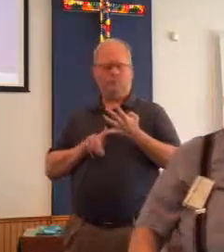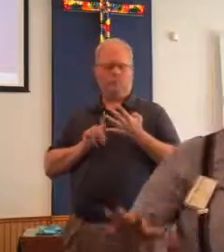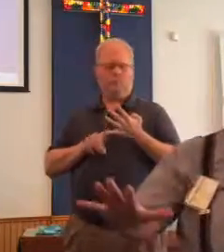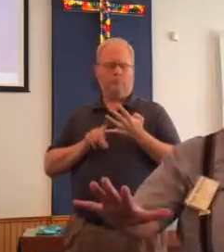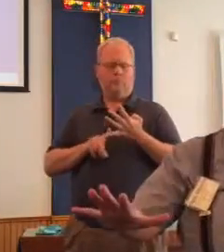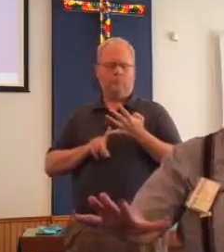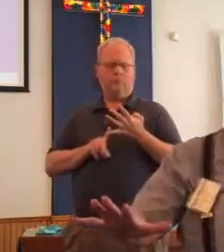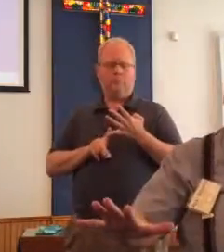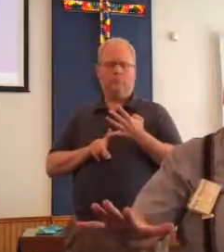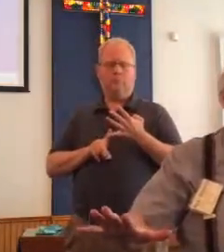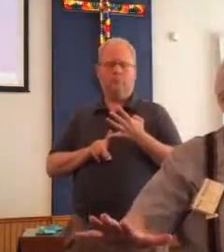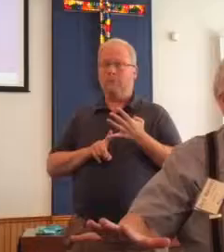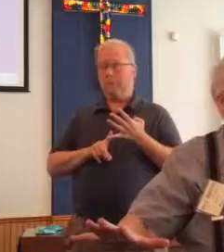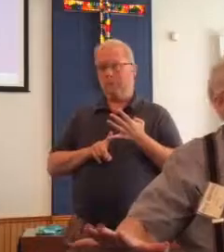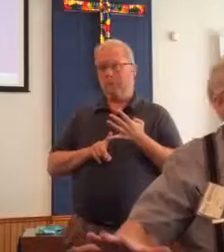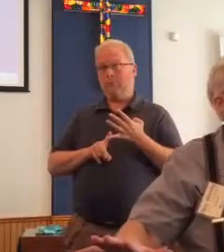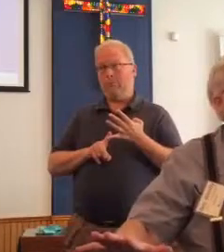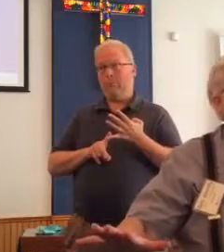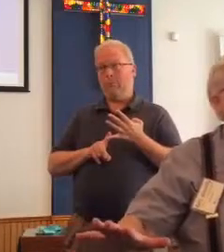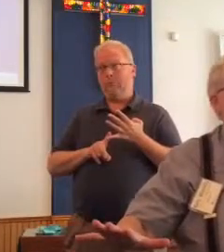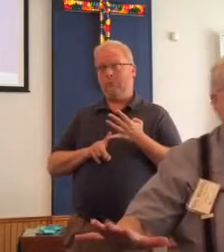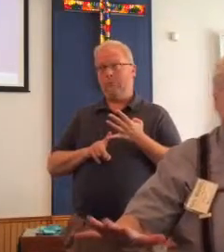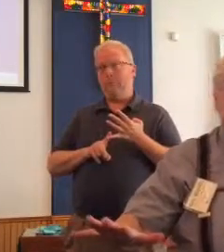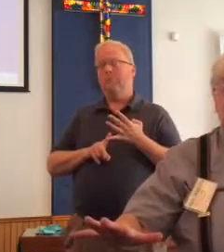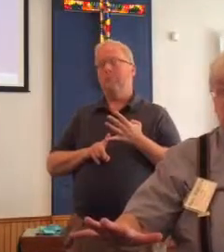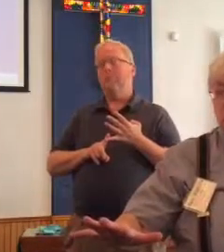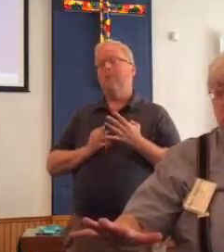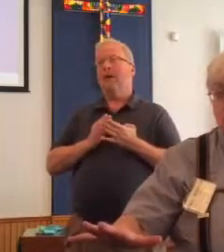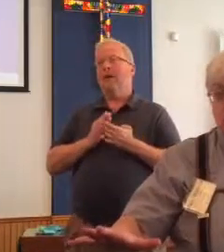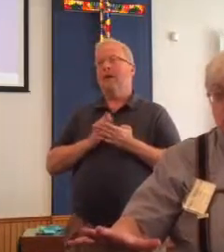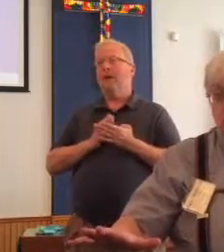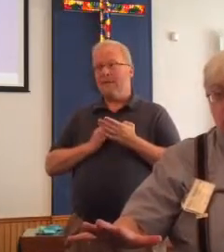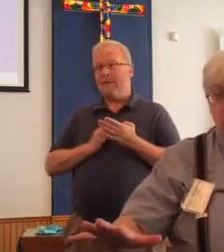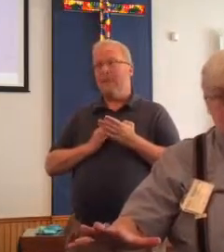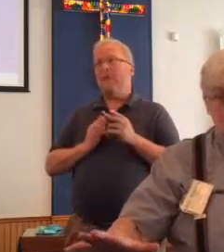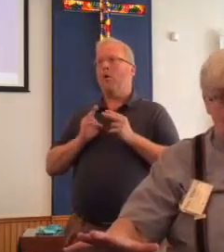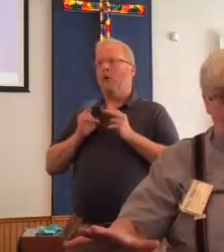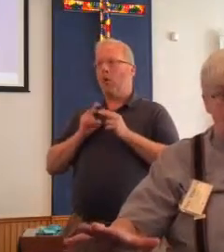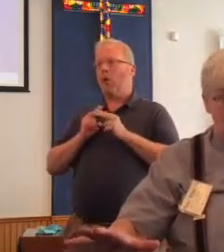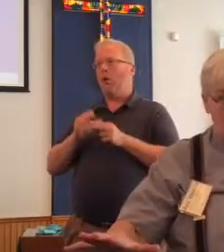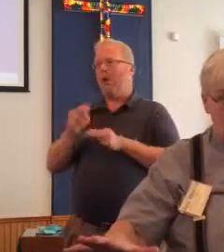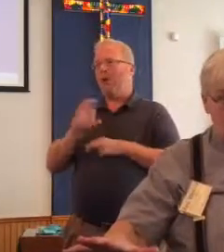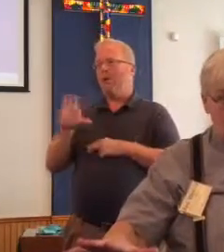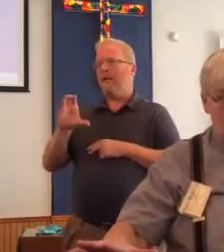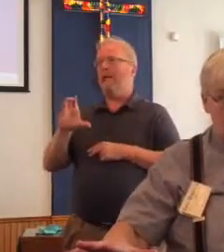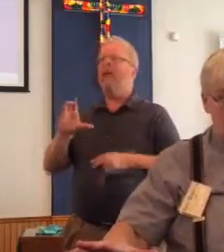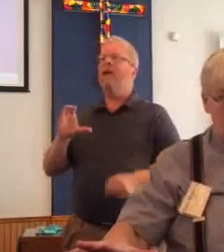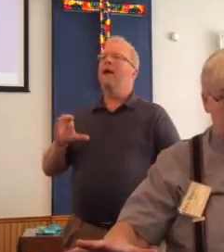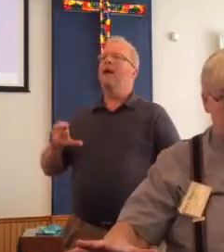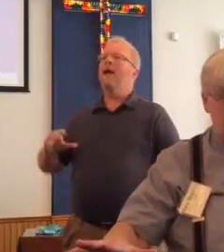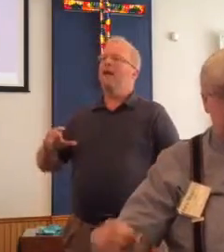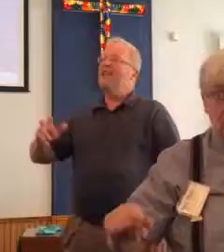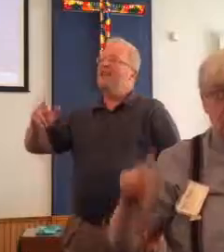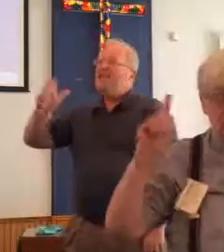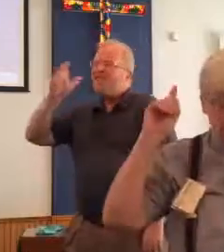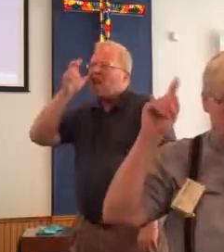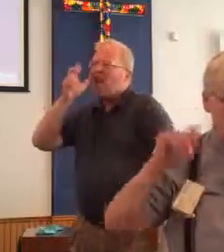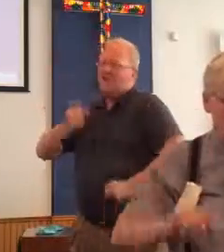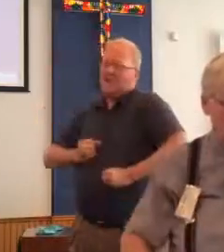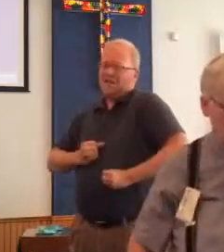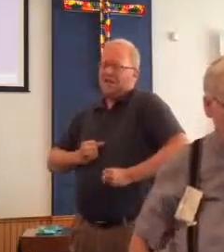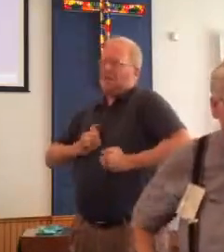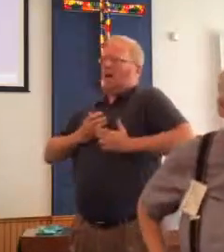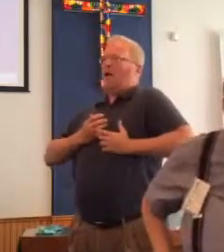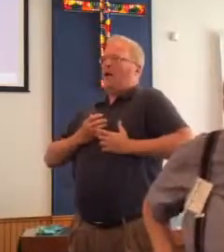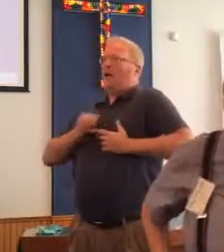Or, don't get excited here, a Satan-inspired non-church. No. Okay? That's